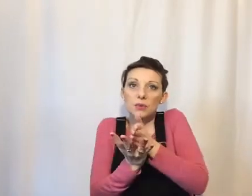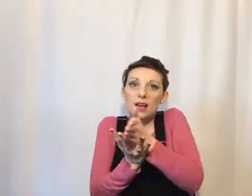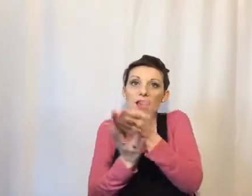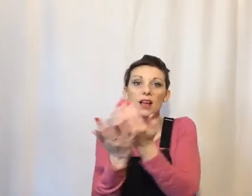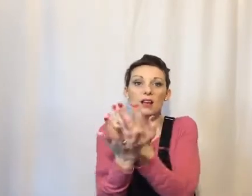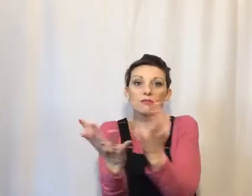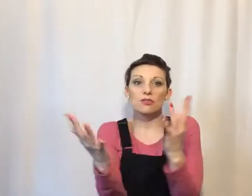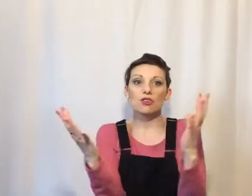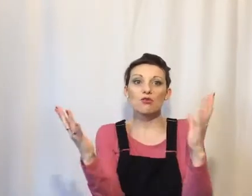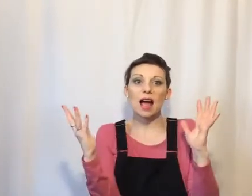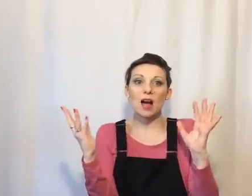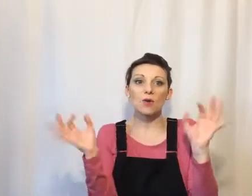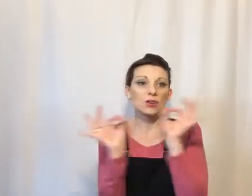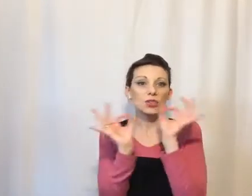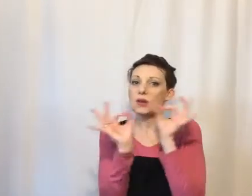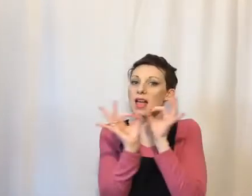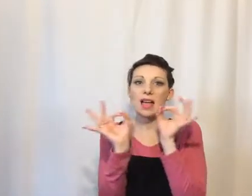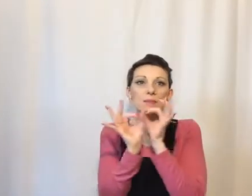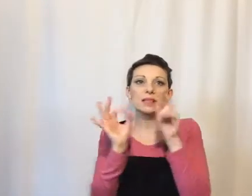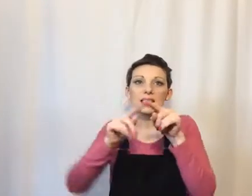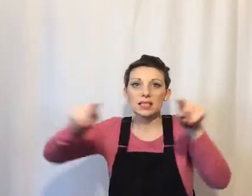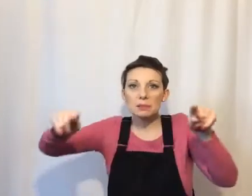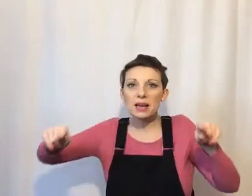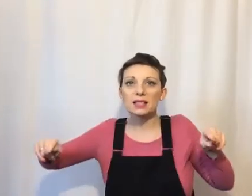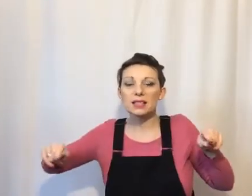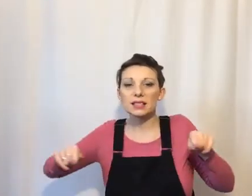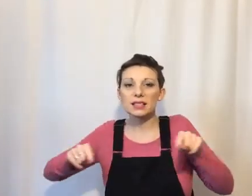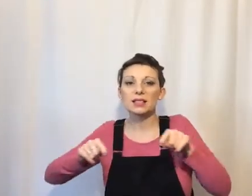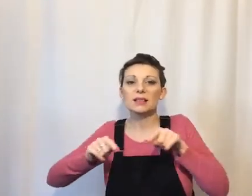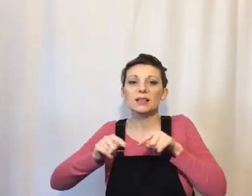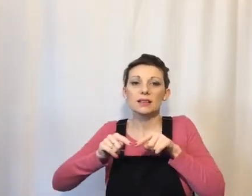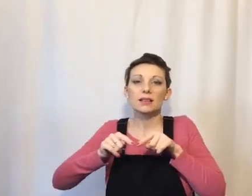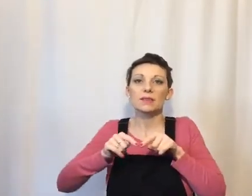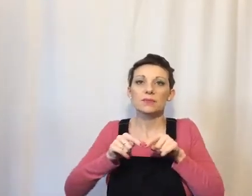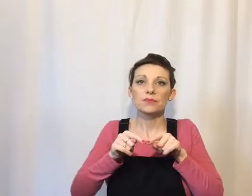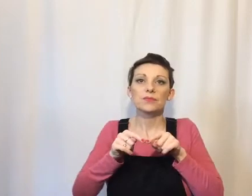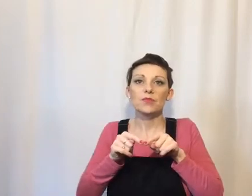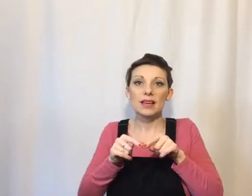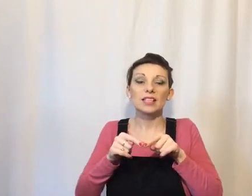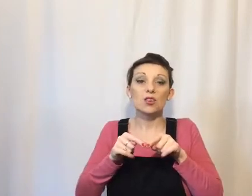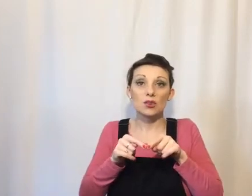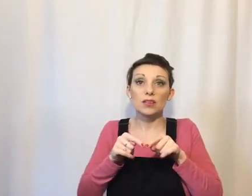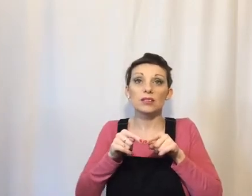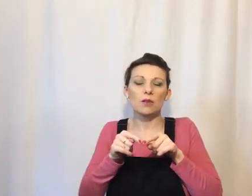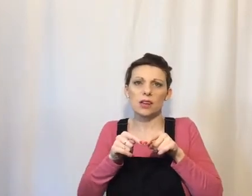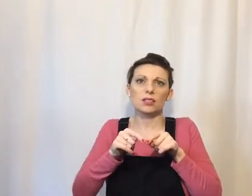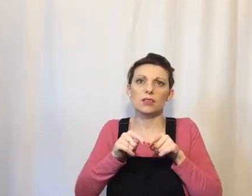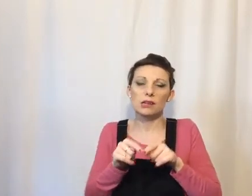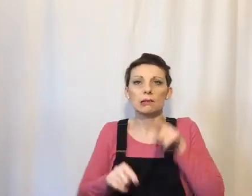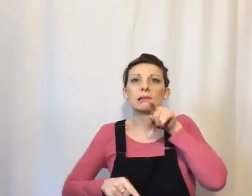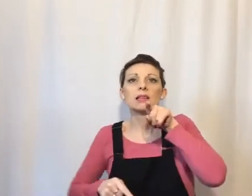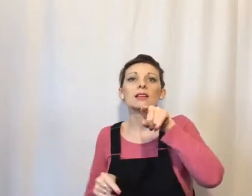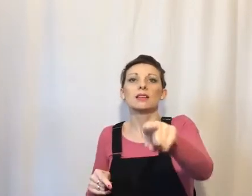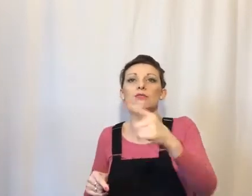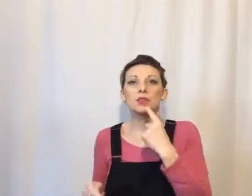Sway through the crowd to an empty space. Right into the chorus of verse, sorry. If you